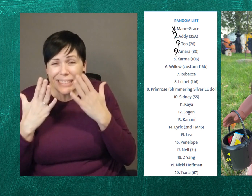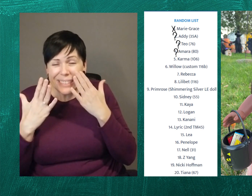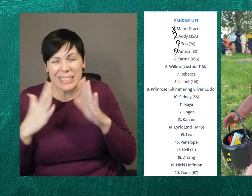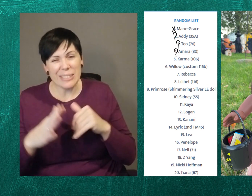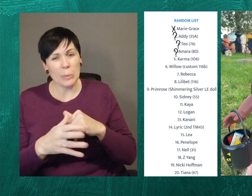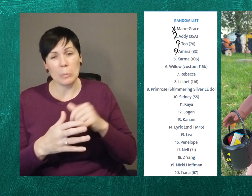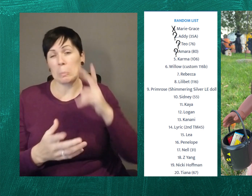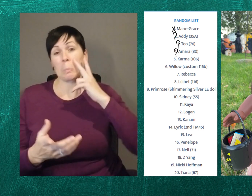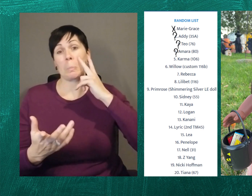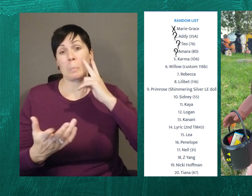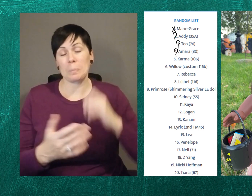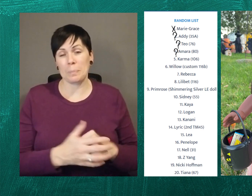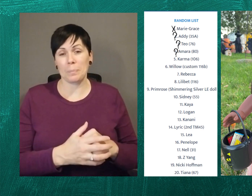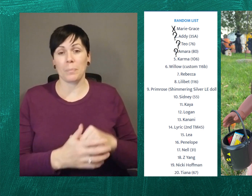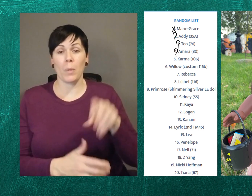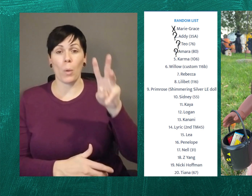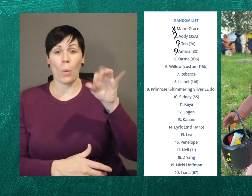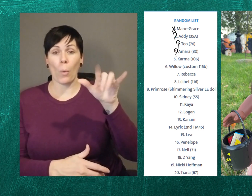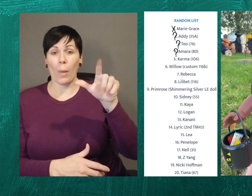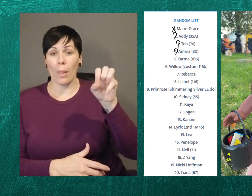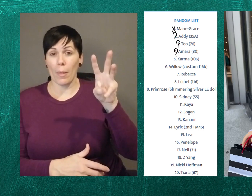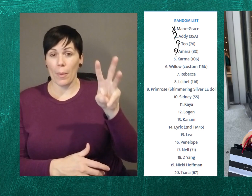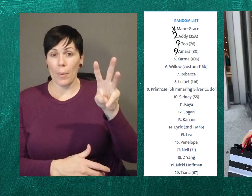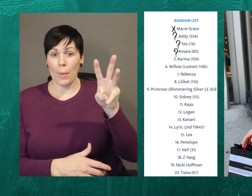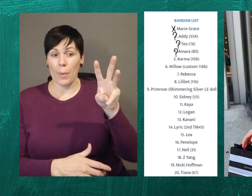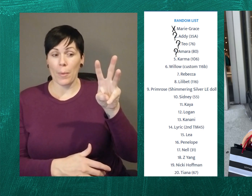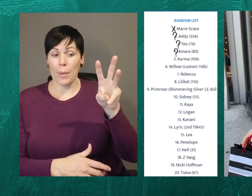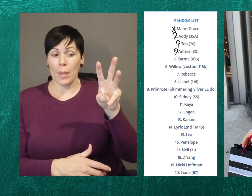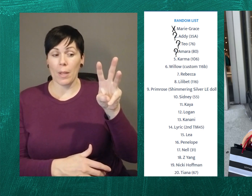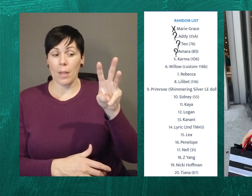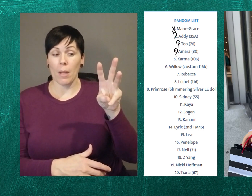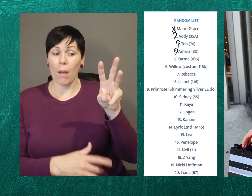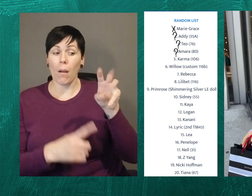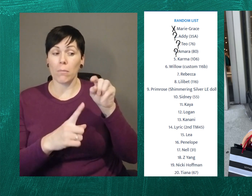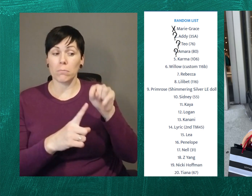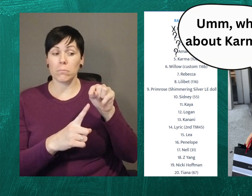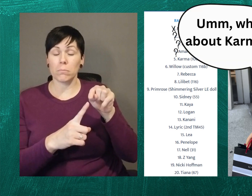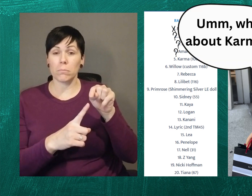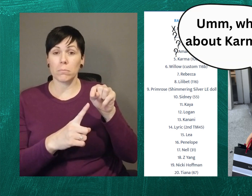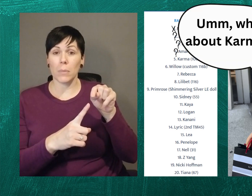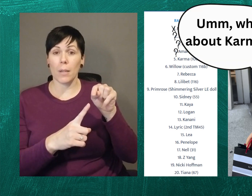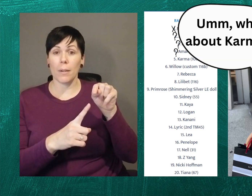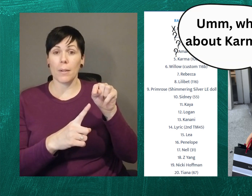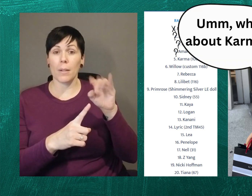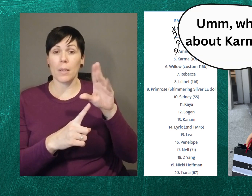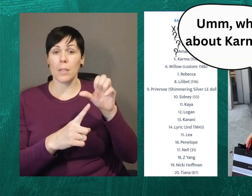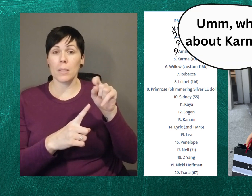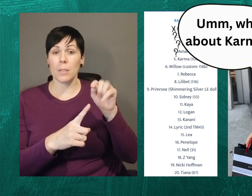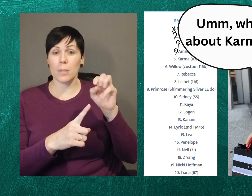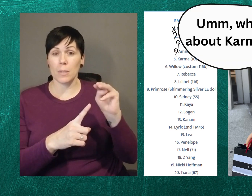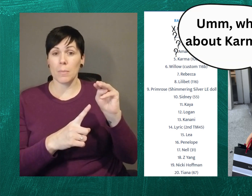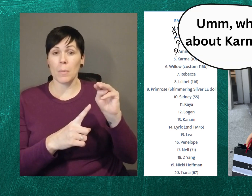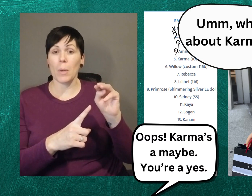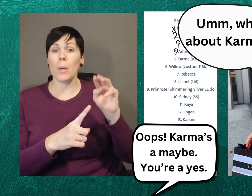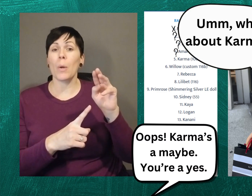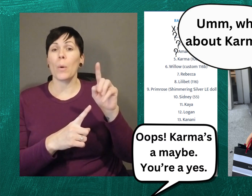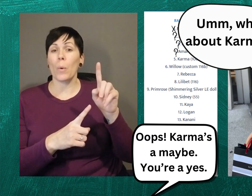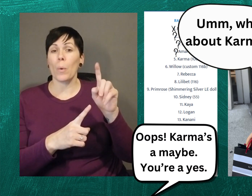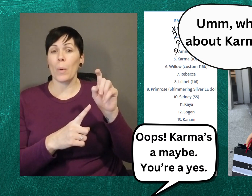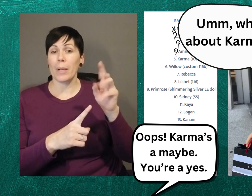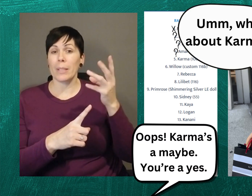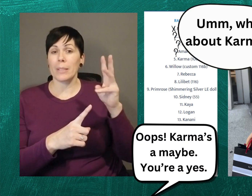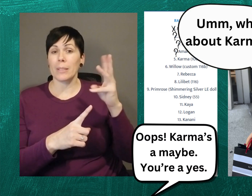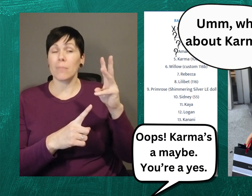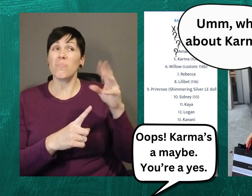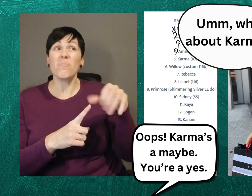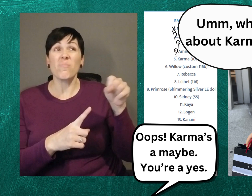think about it. Willow, our custom 116. Yeah, actually, I would probably put her in our top 20. My